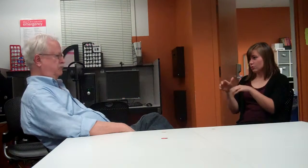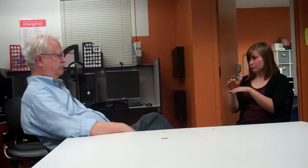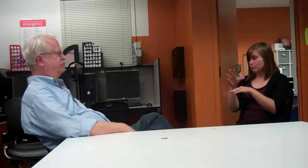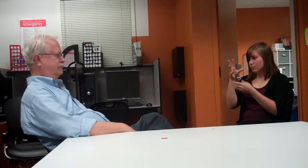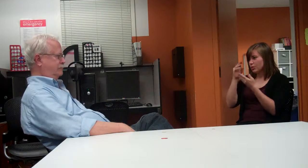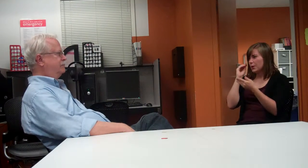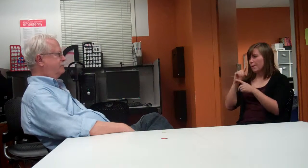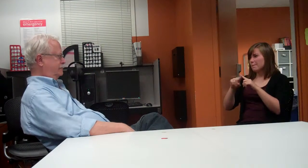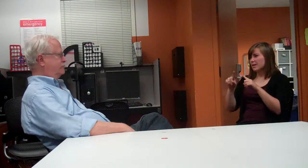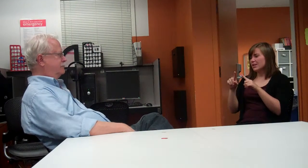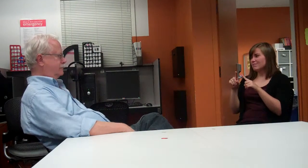get another degree in interpreting.